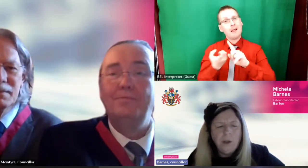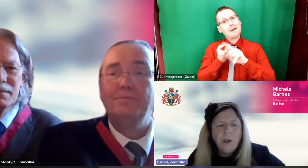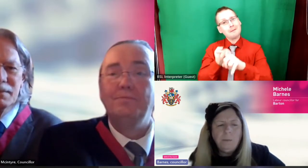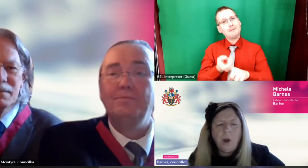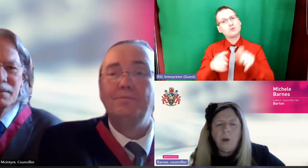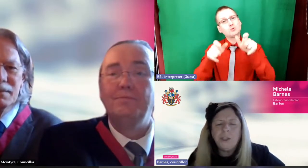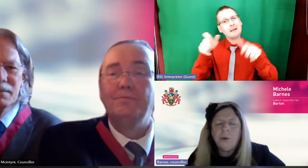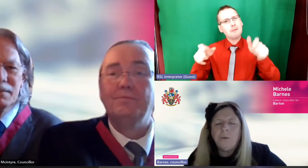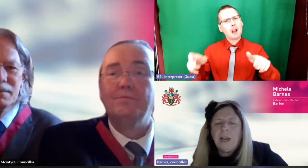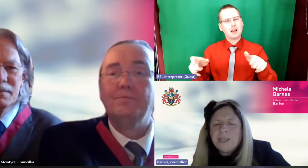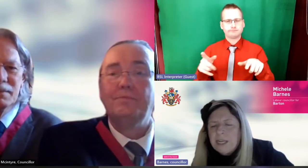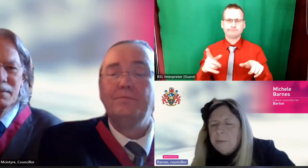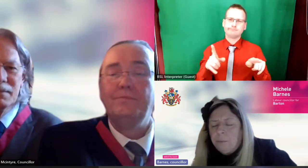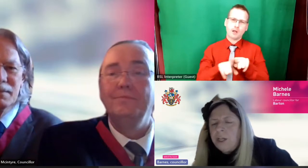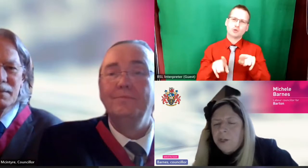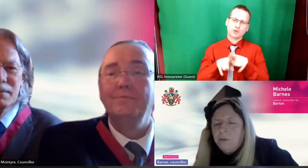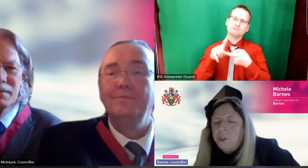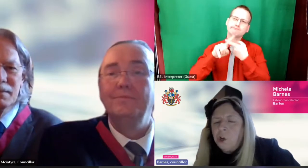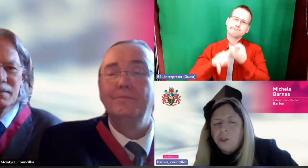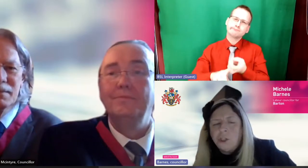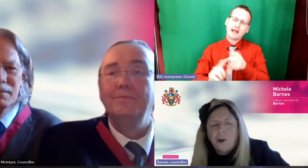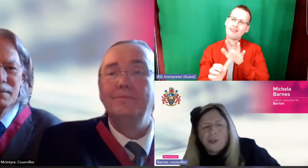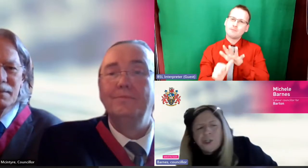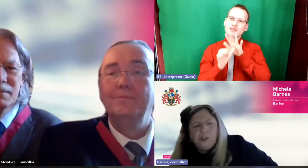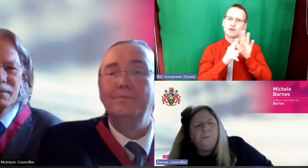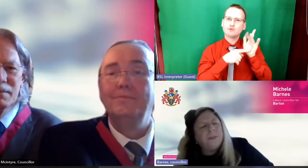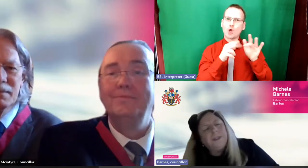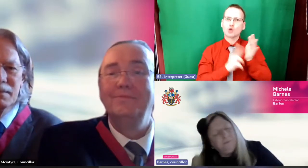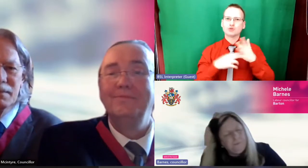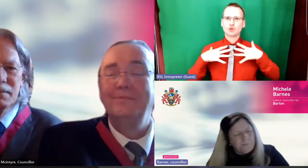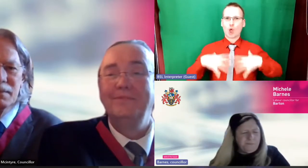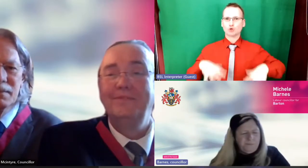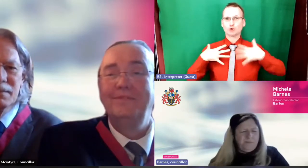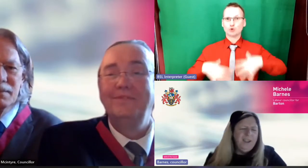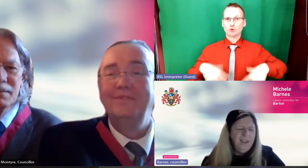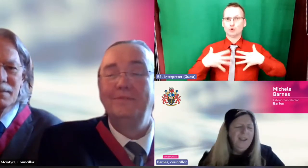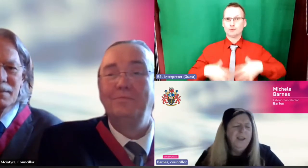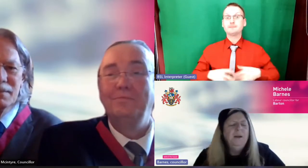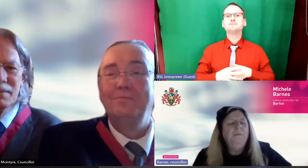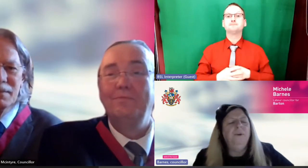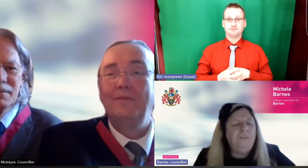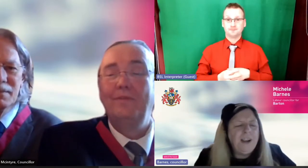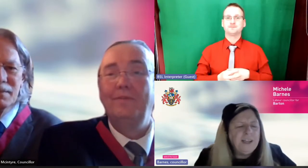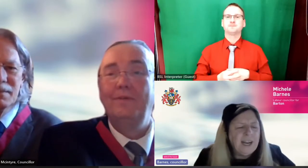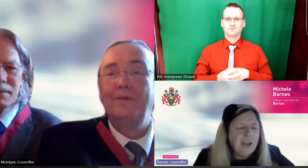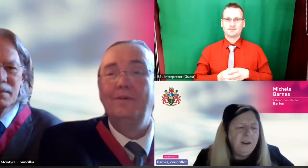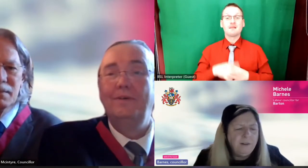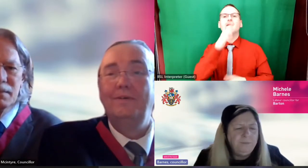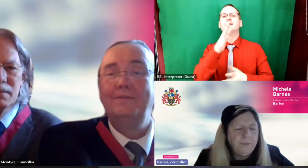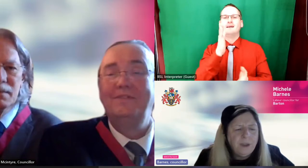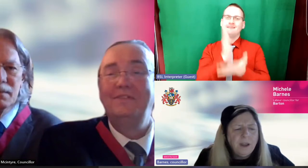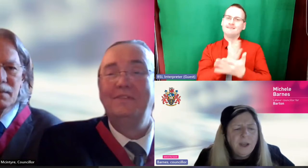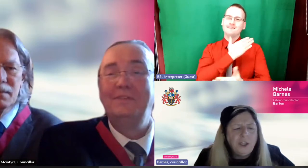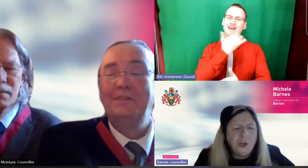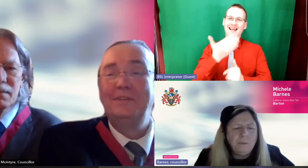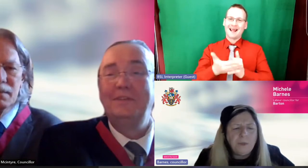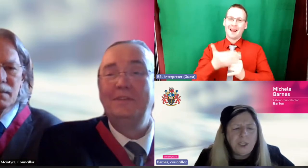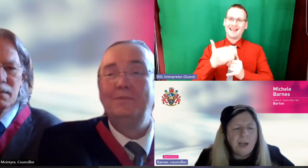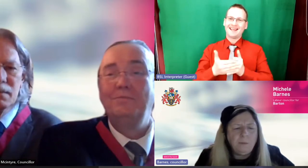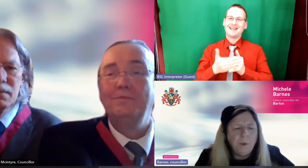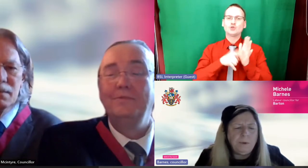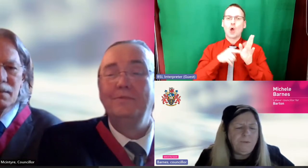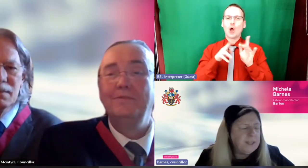people, but also the lasting impression of John's costumes. But finally,